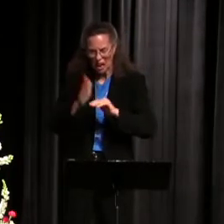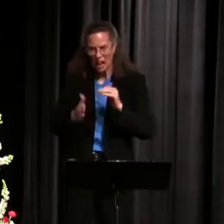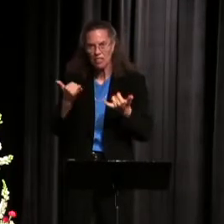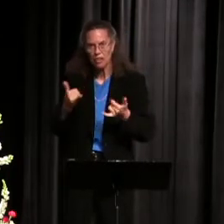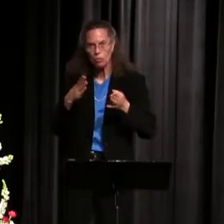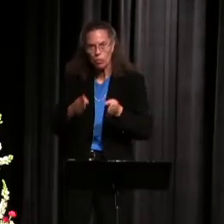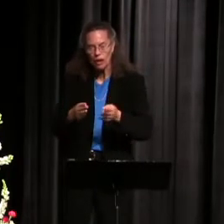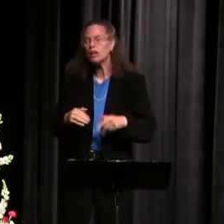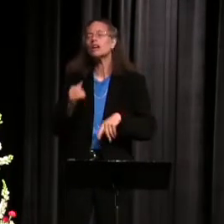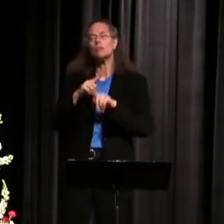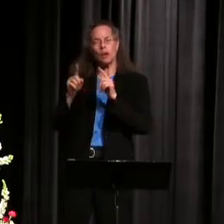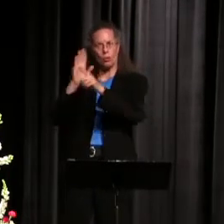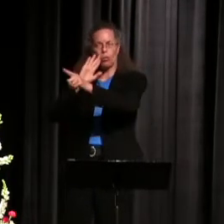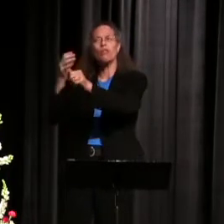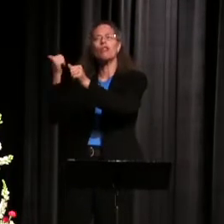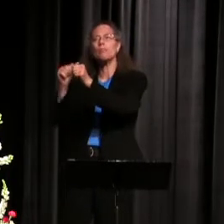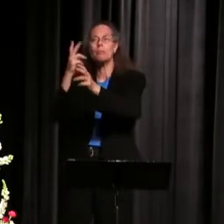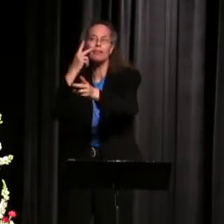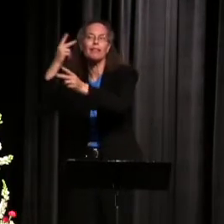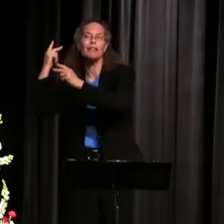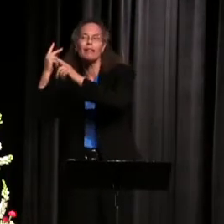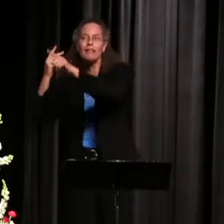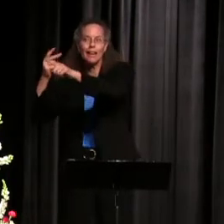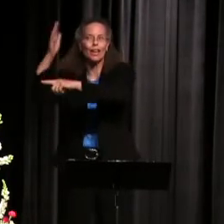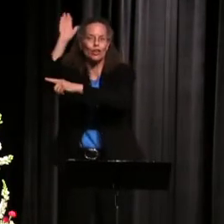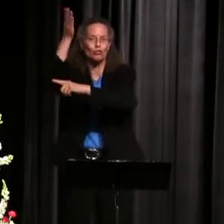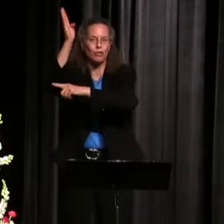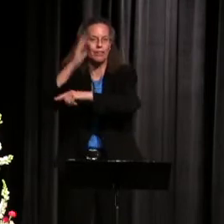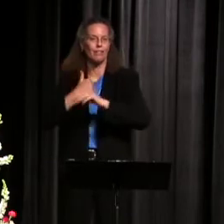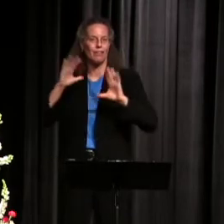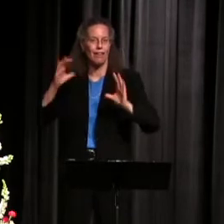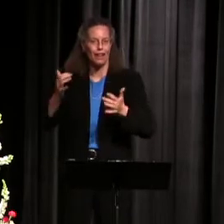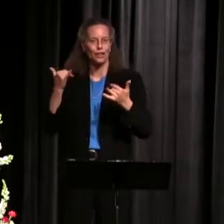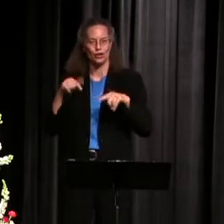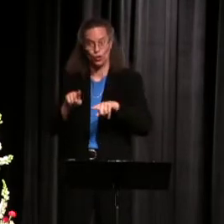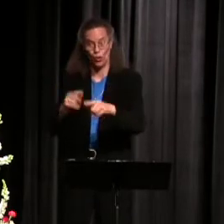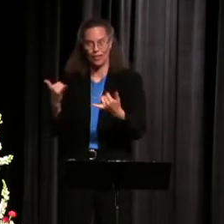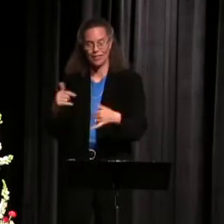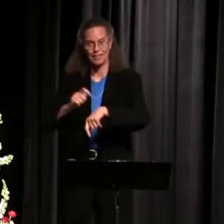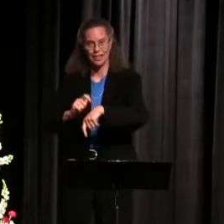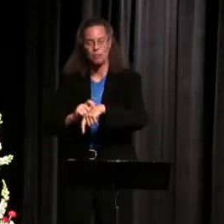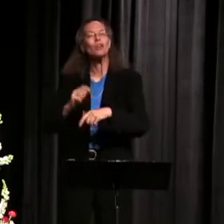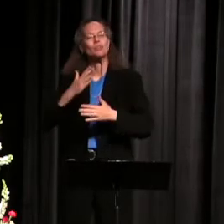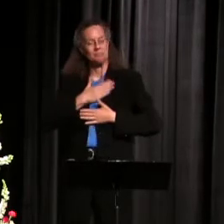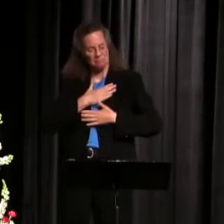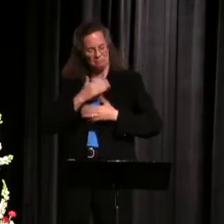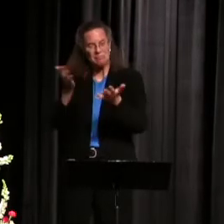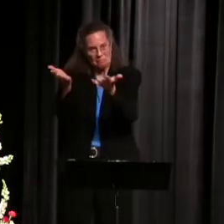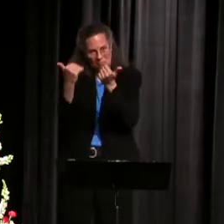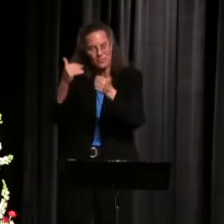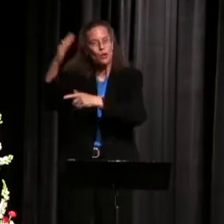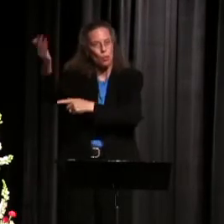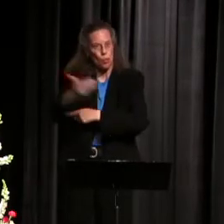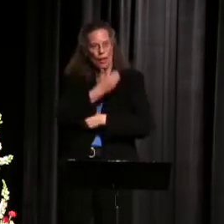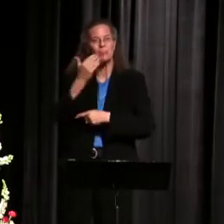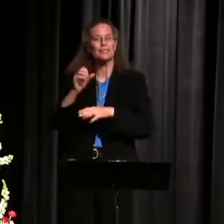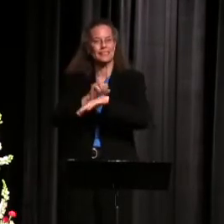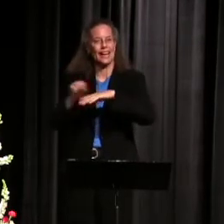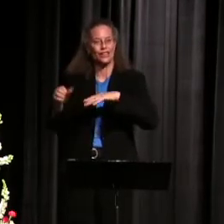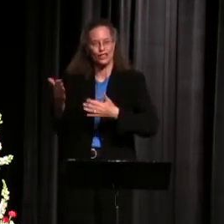will forever be remembered as the one to address our class during such a time in history. So please join me in welcoming him to the stage.